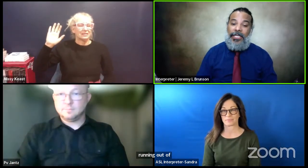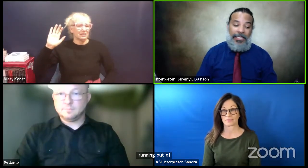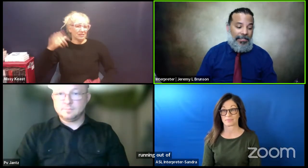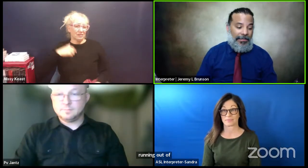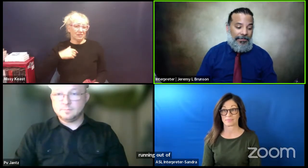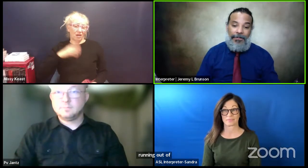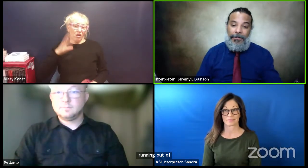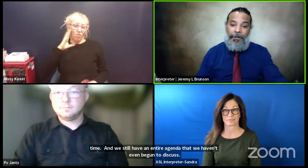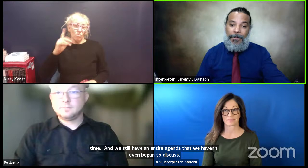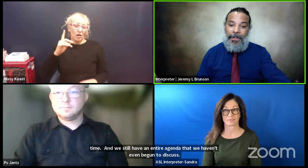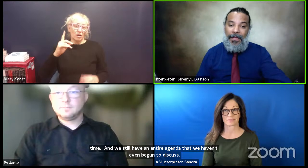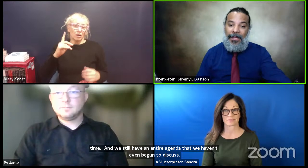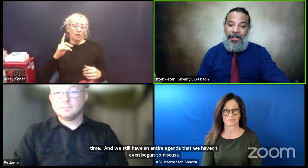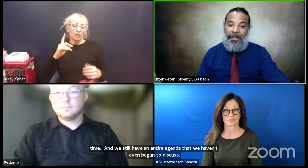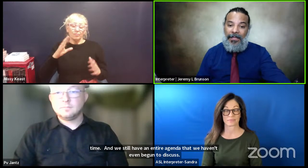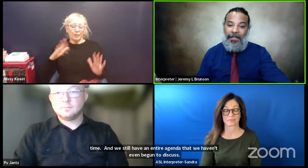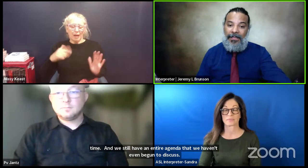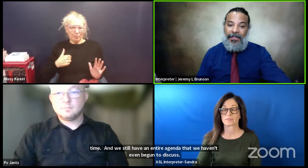Commissioner Keist.